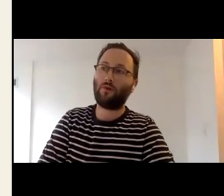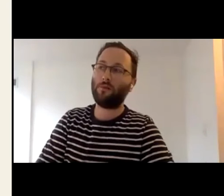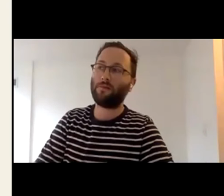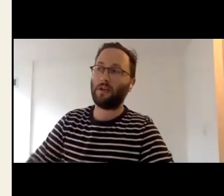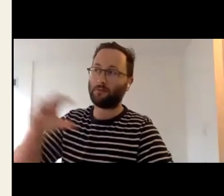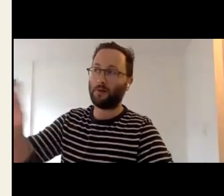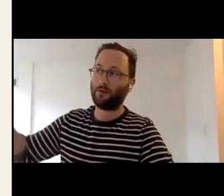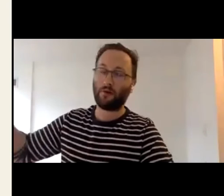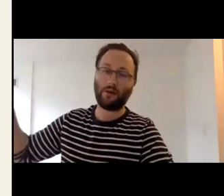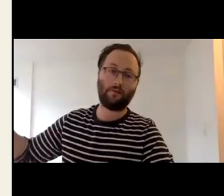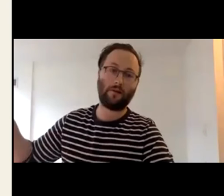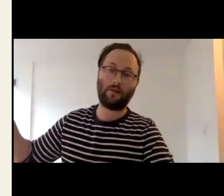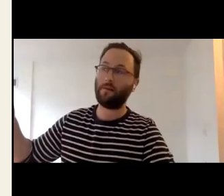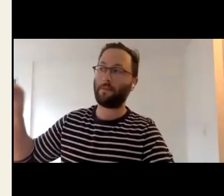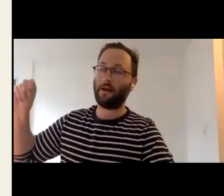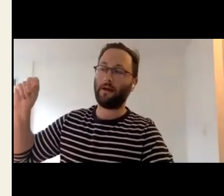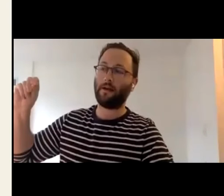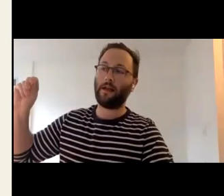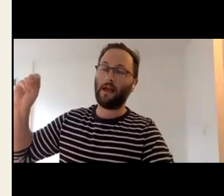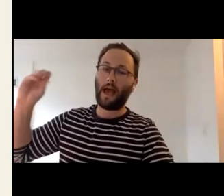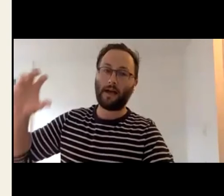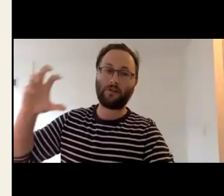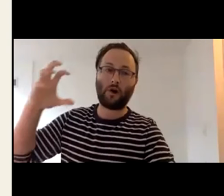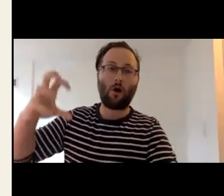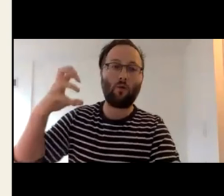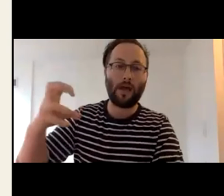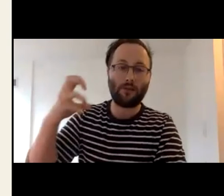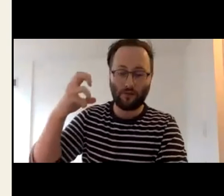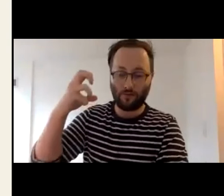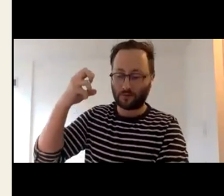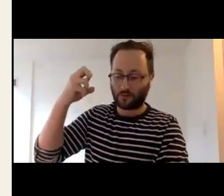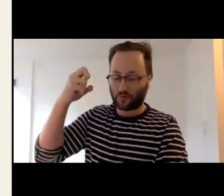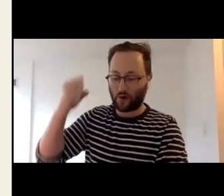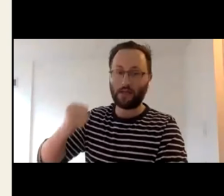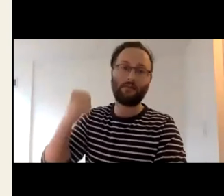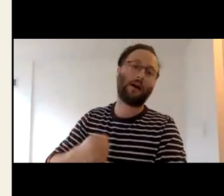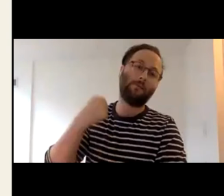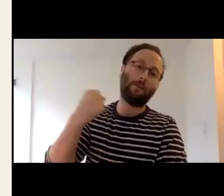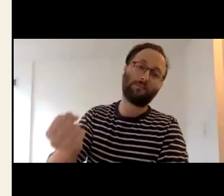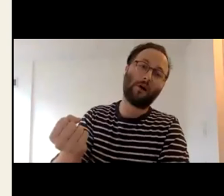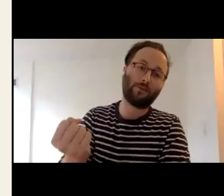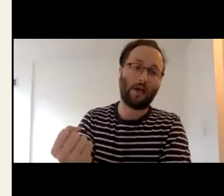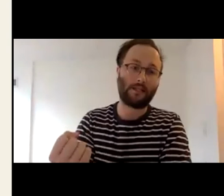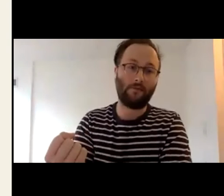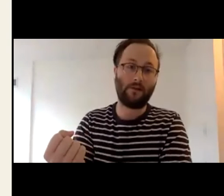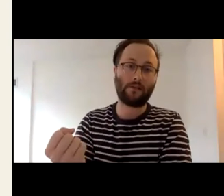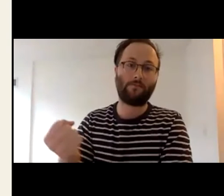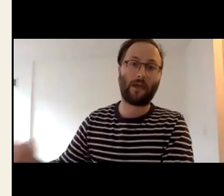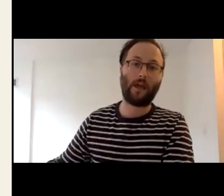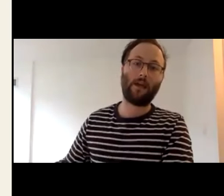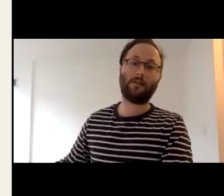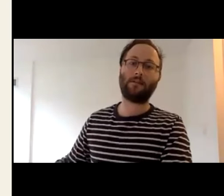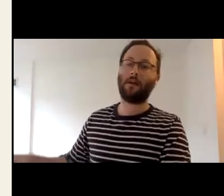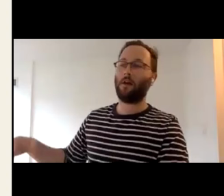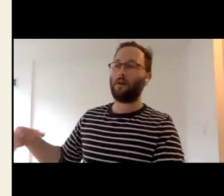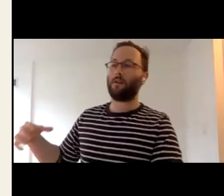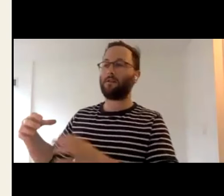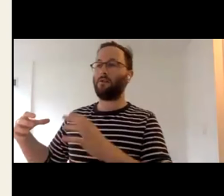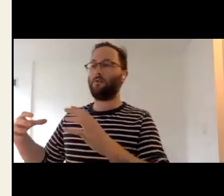to Kolb's exponential learning of theory as our way to try and design the best possible activities